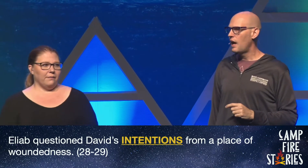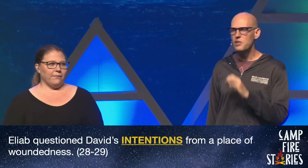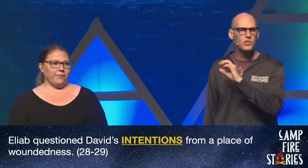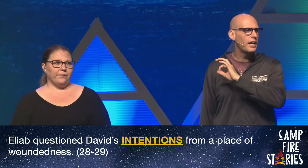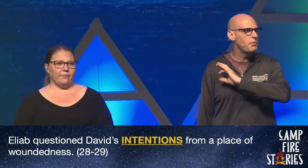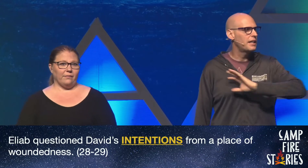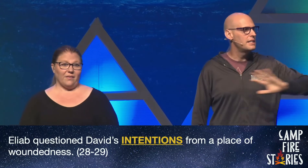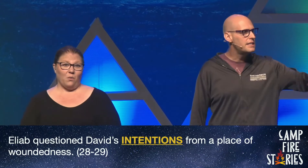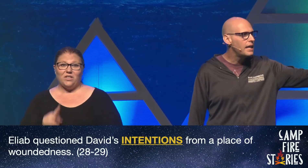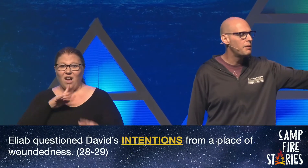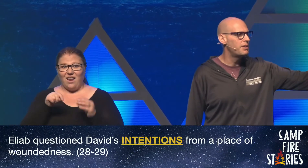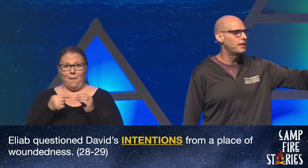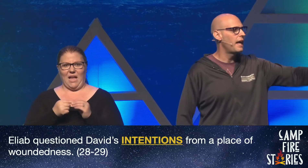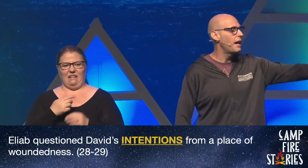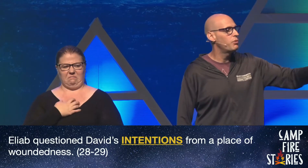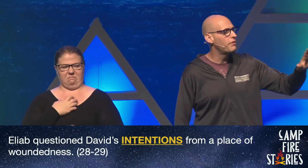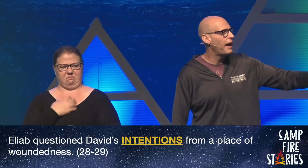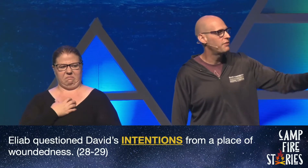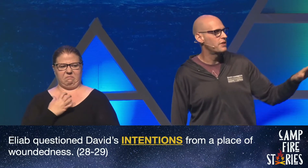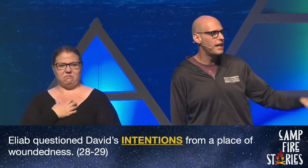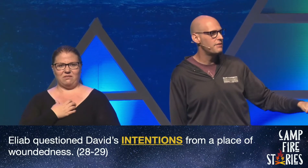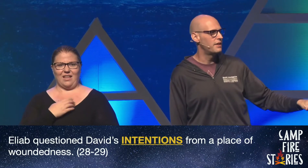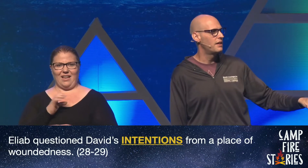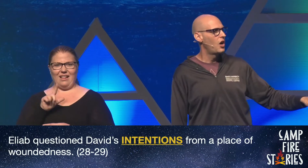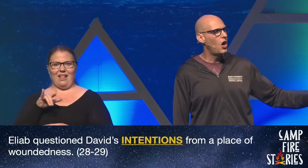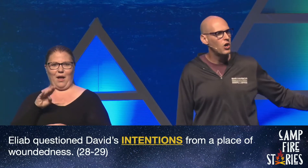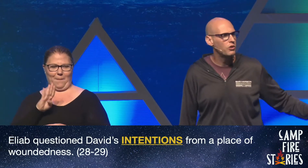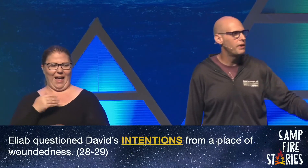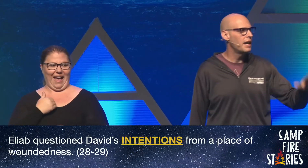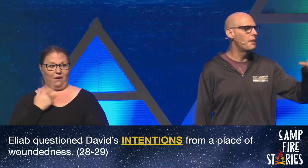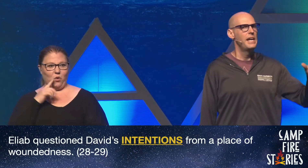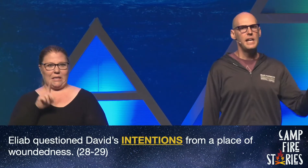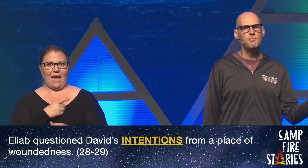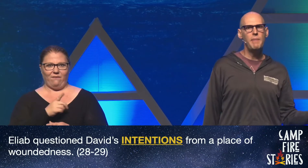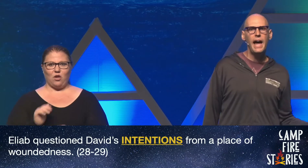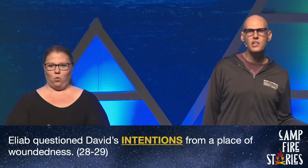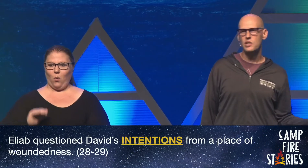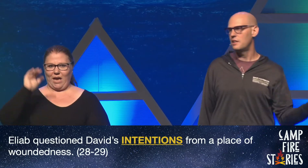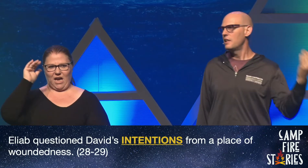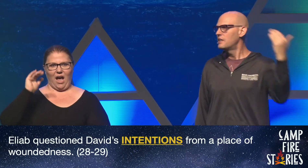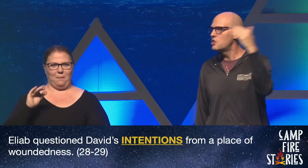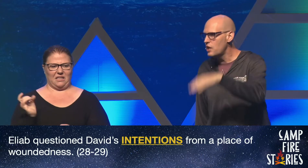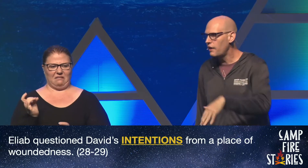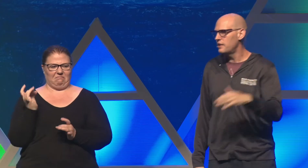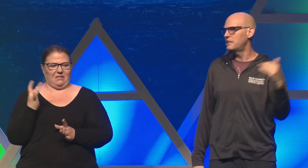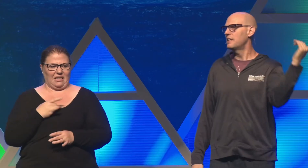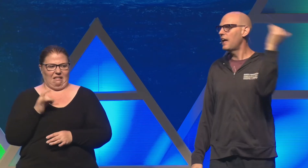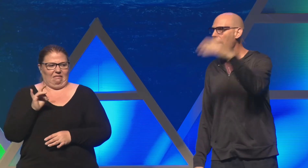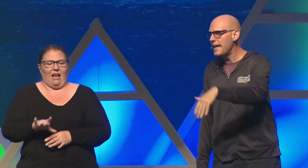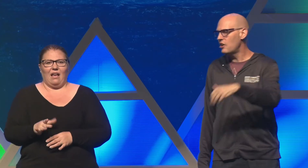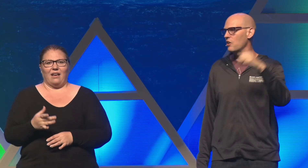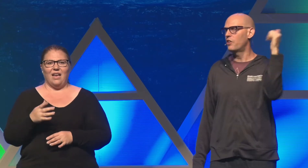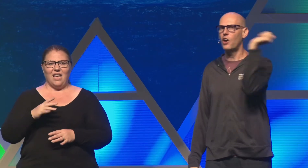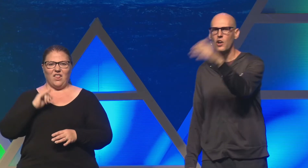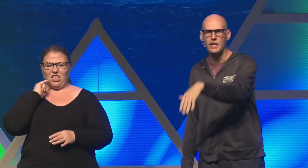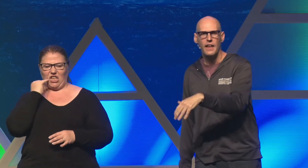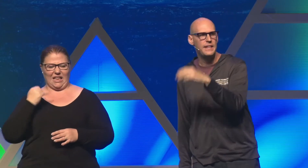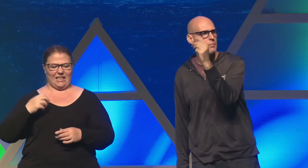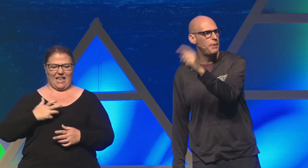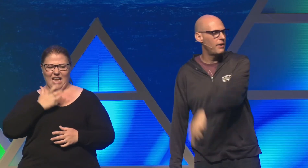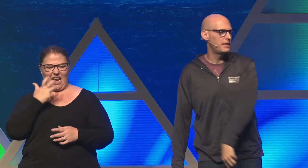I mean, you talk about contempt that Eliab would have had for David all growing up. Imagine the jealousy, the anger, the